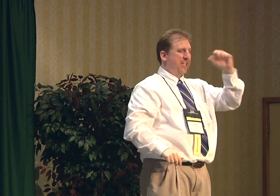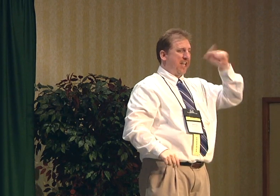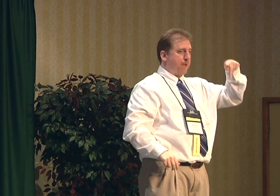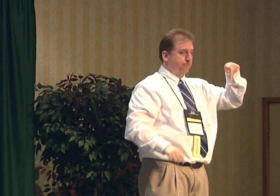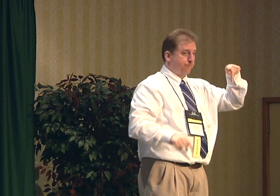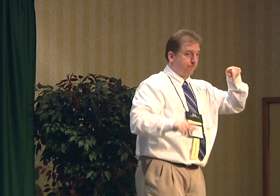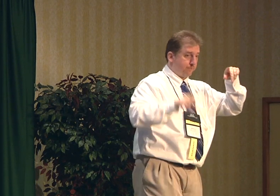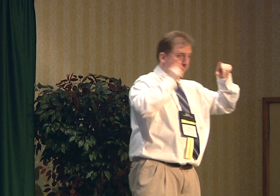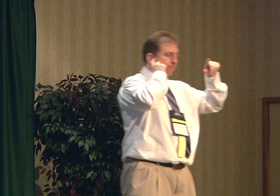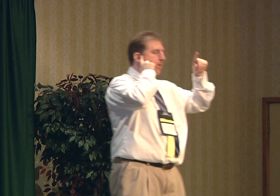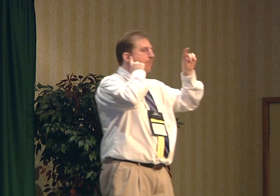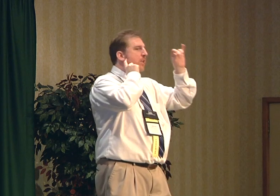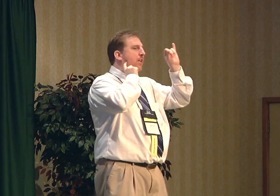which is called Bridging the Gap.